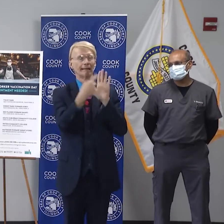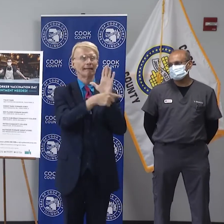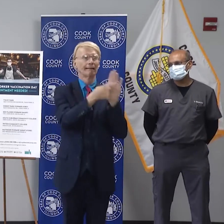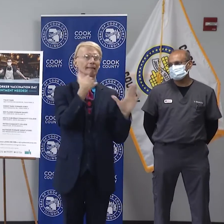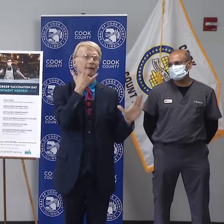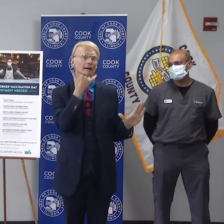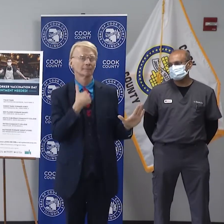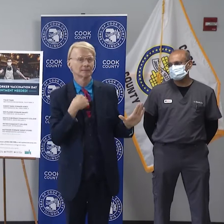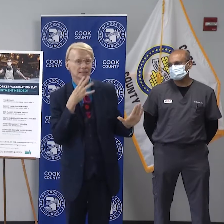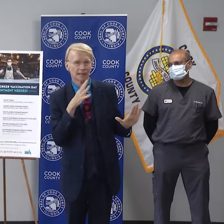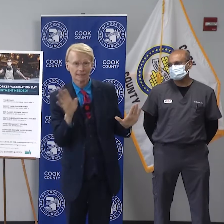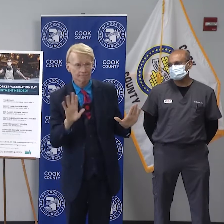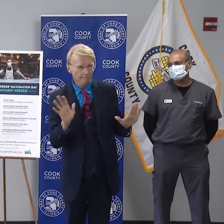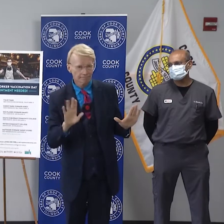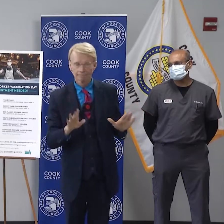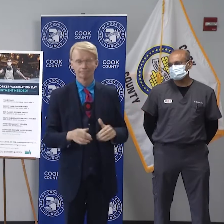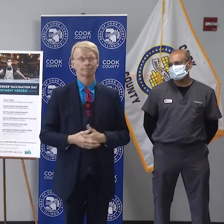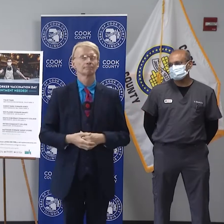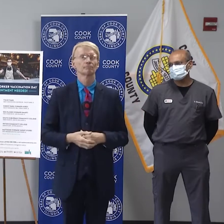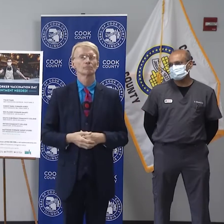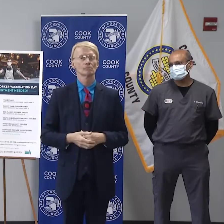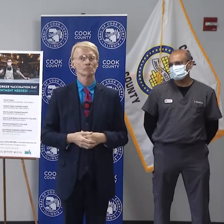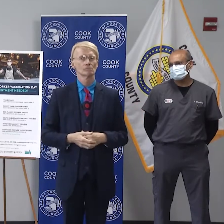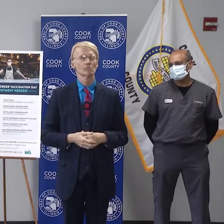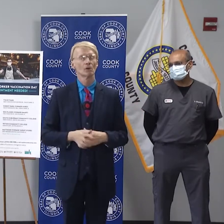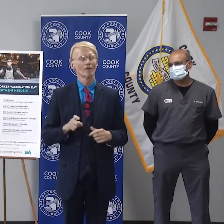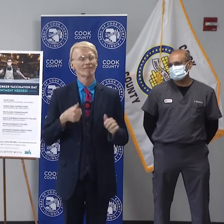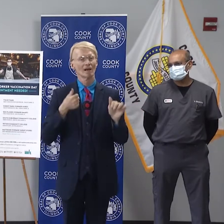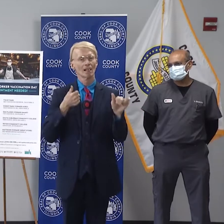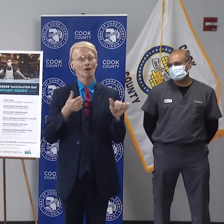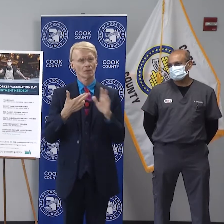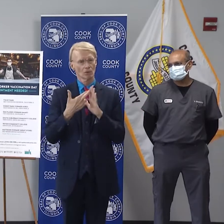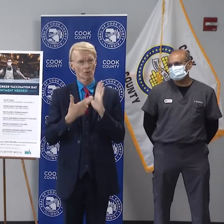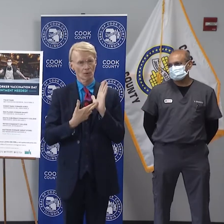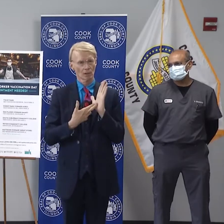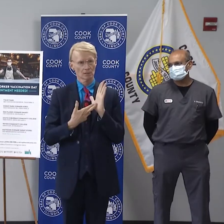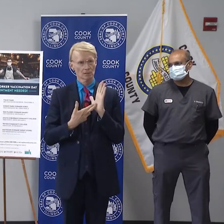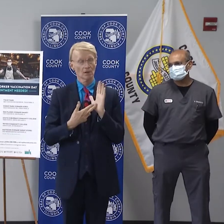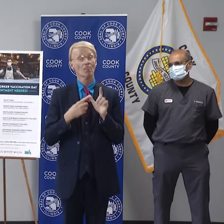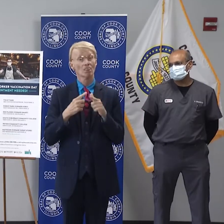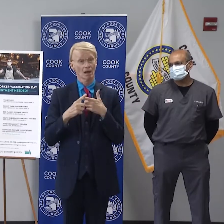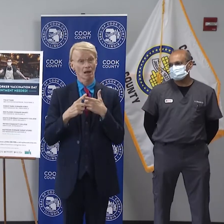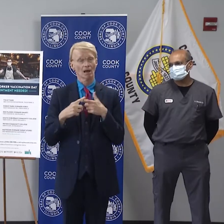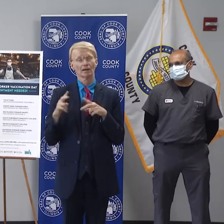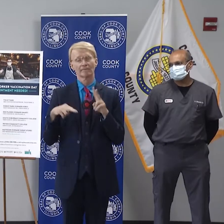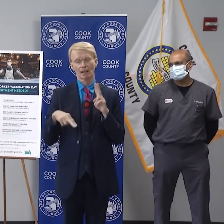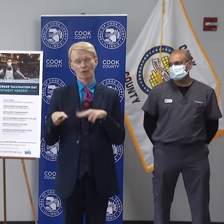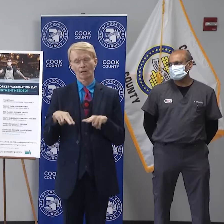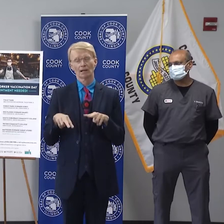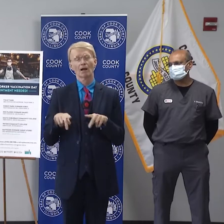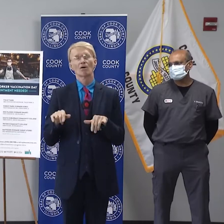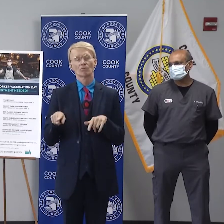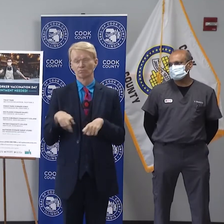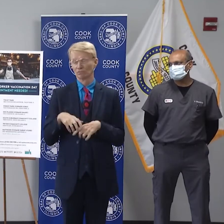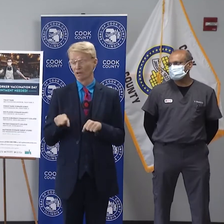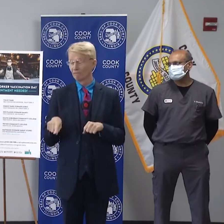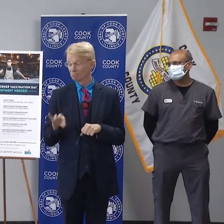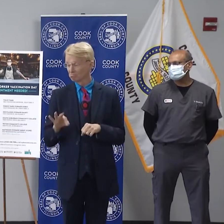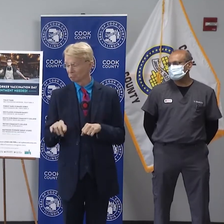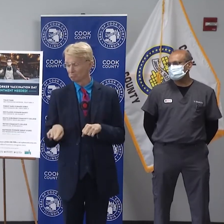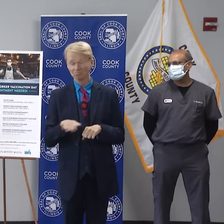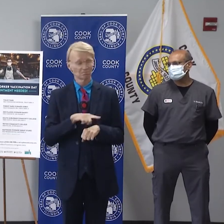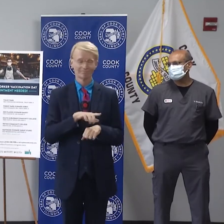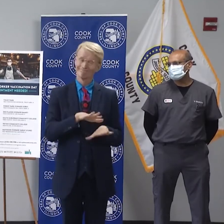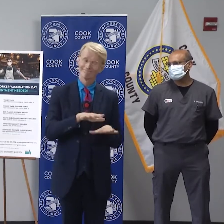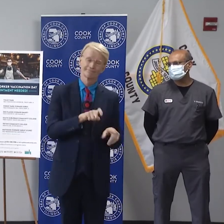any indications that we have. Really what it is that we follow the guidance and then we evaluate to make sure that everyone's staying safe. We look at